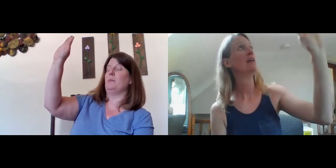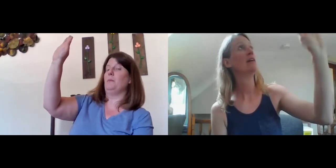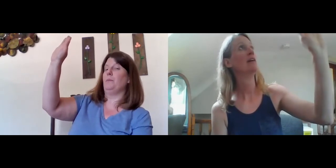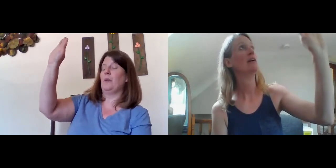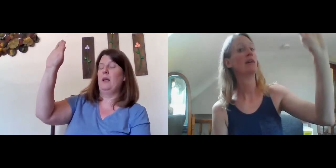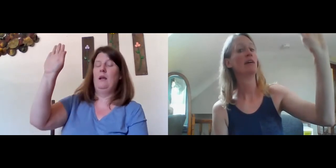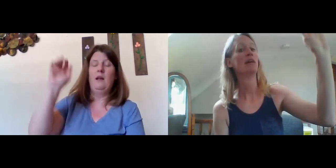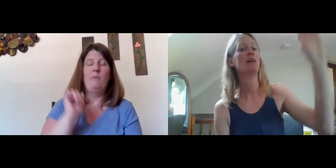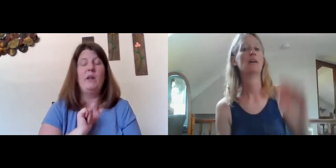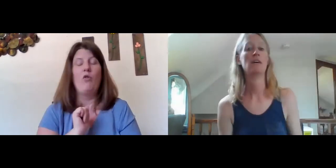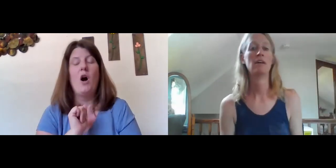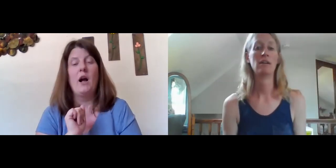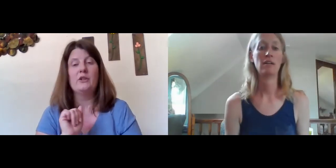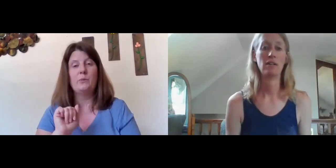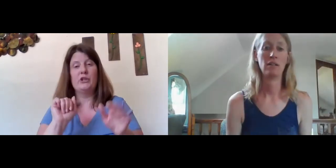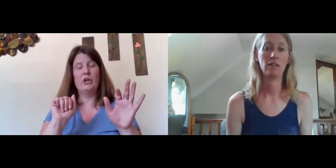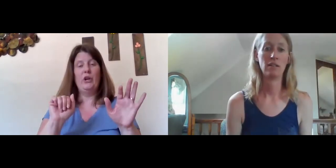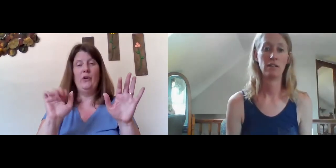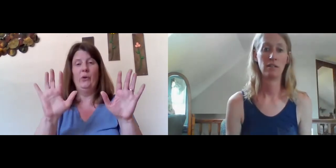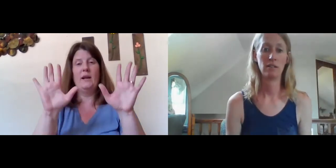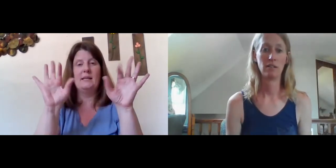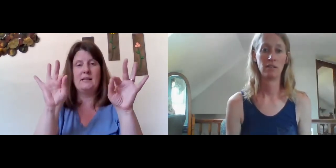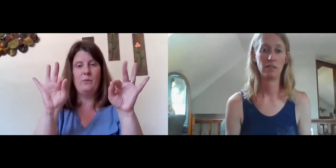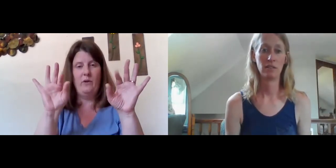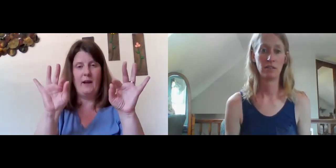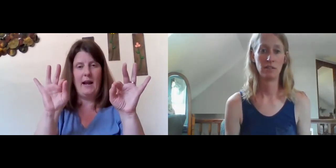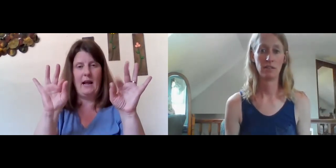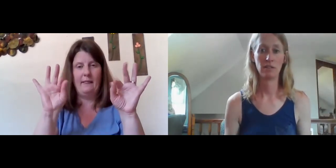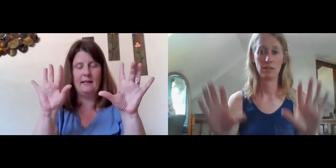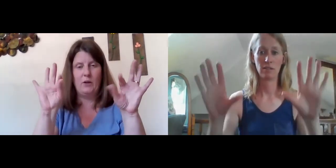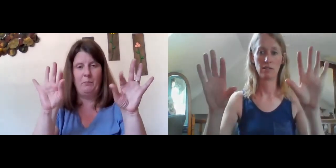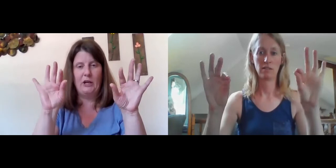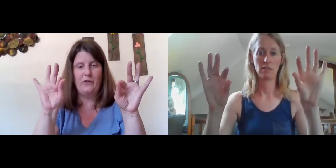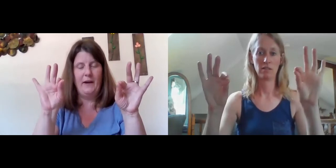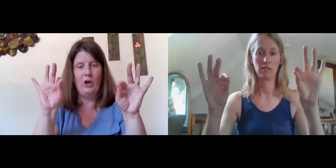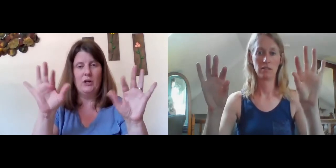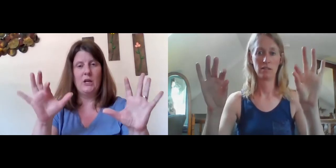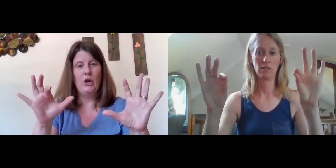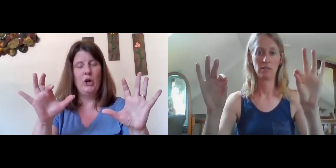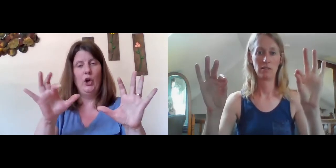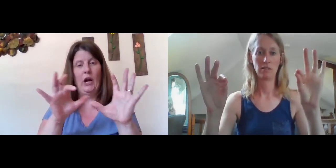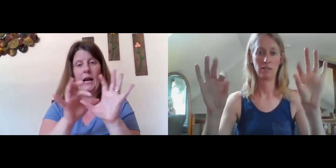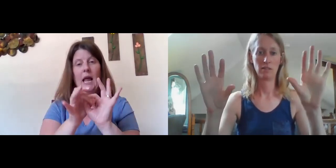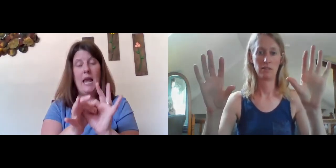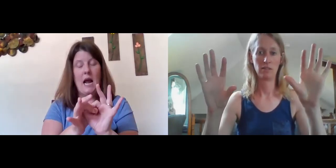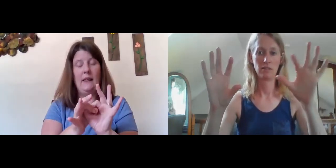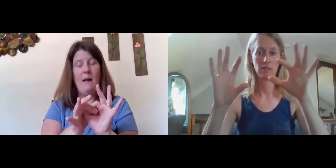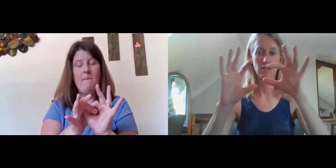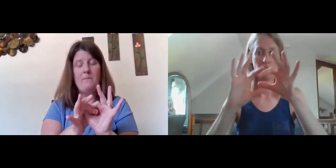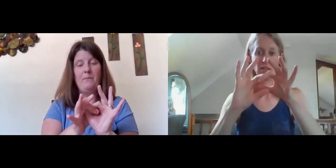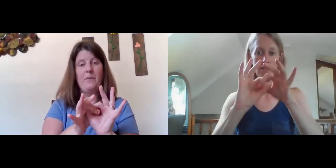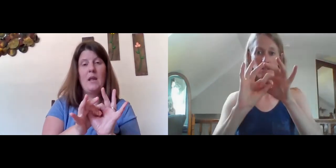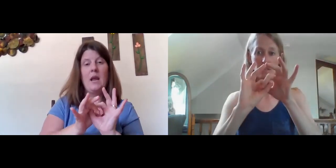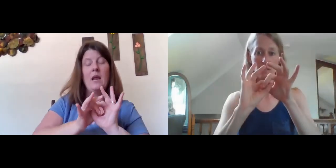him belong. So what you're going to do is, we've kind of got these little pincher fingers. You're going to connect